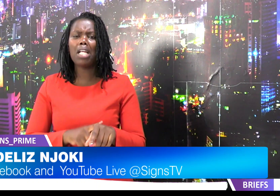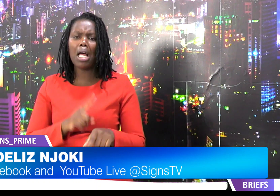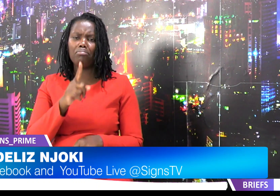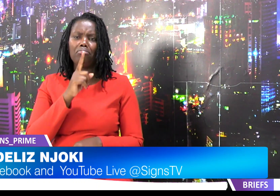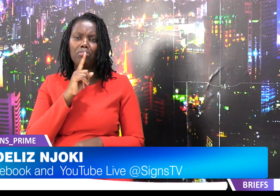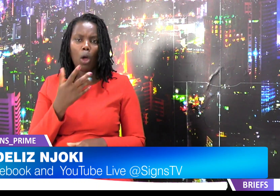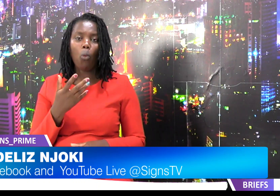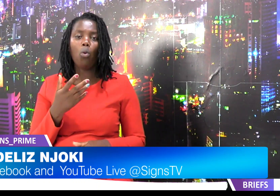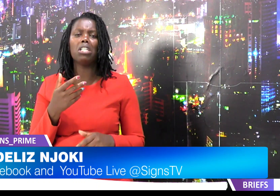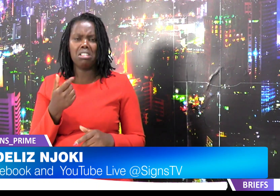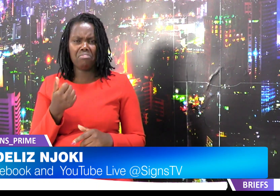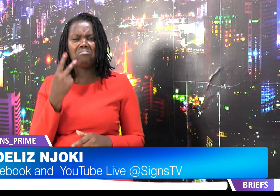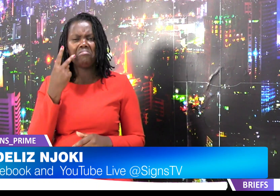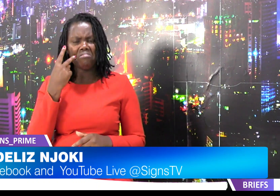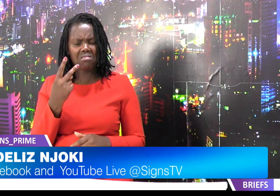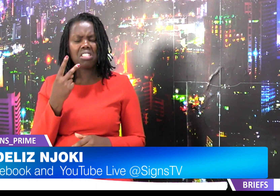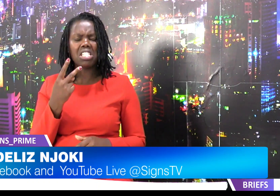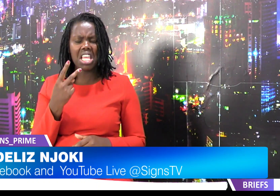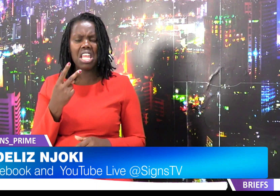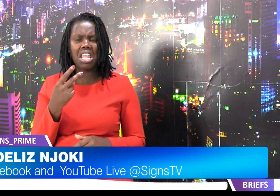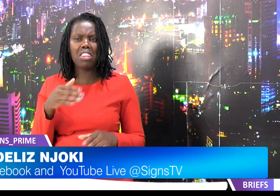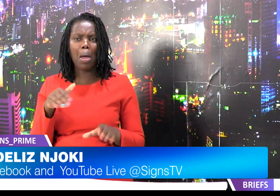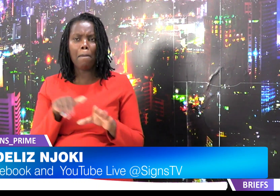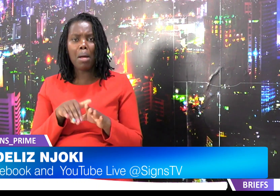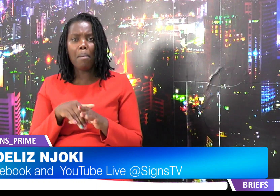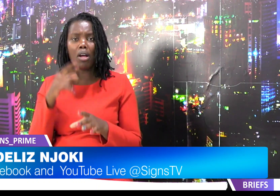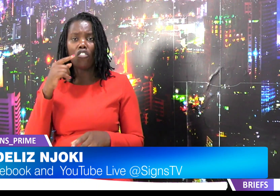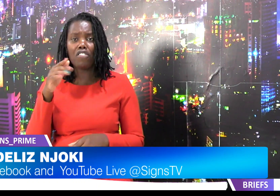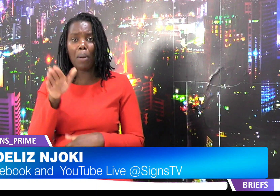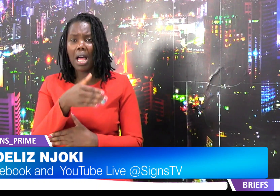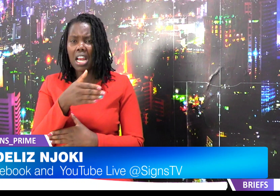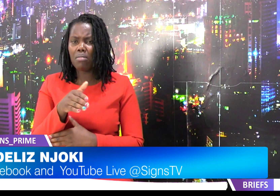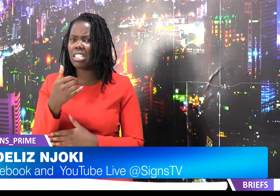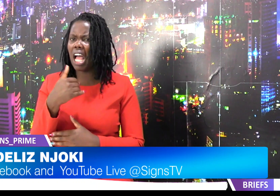investigations on the matter without politicizing it.